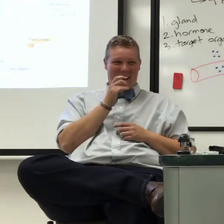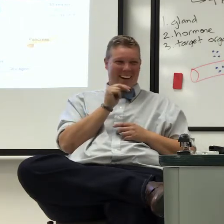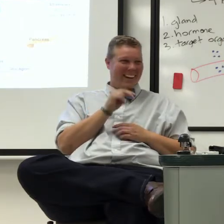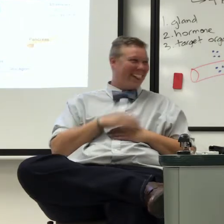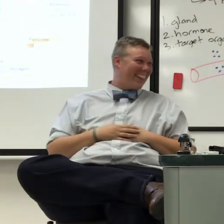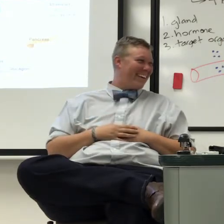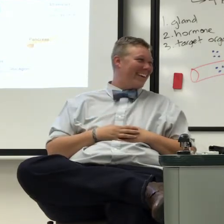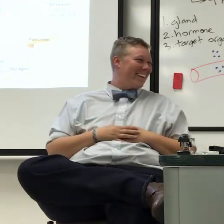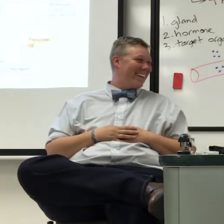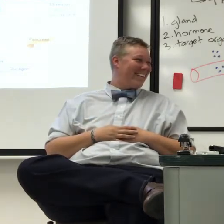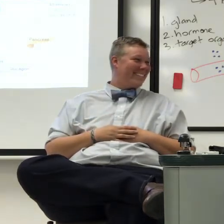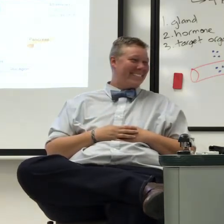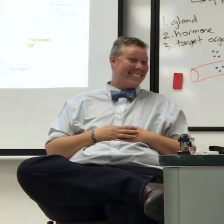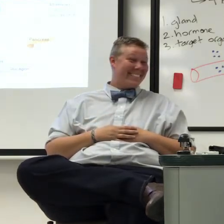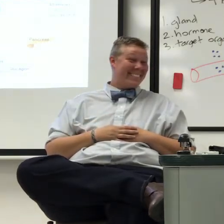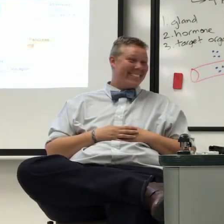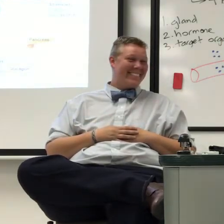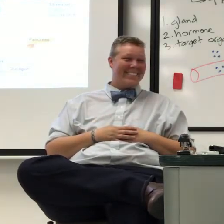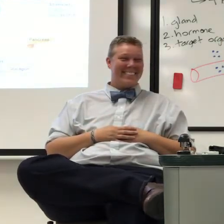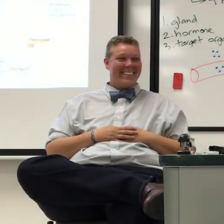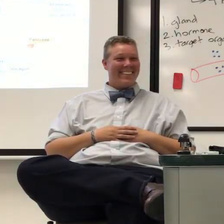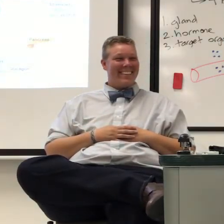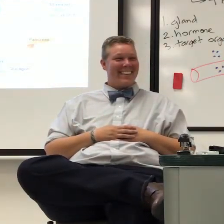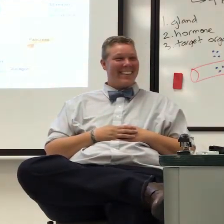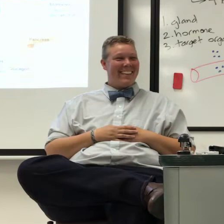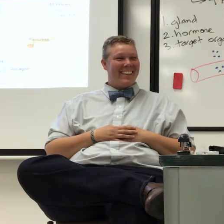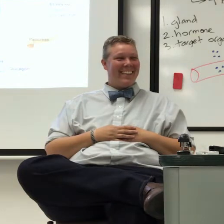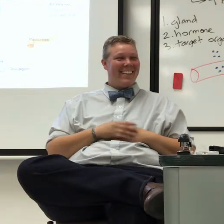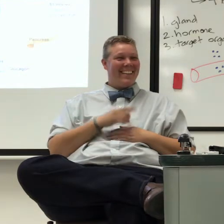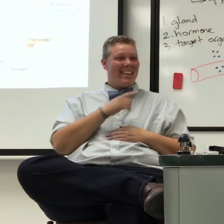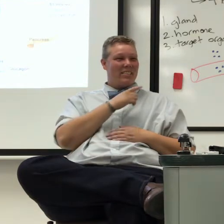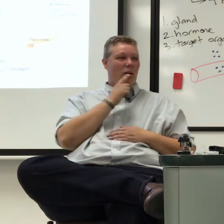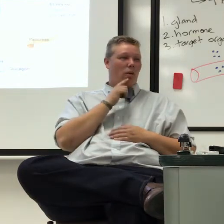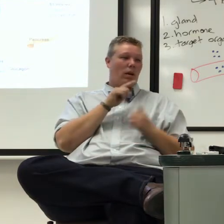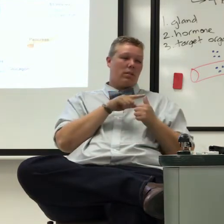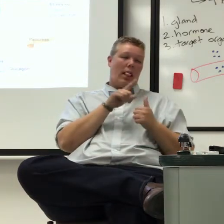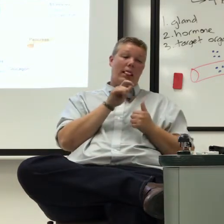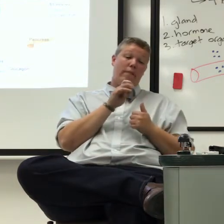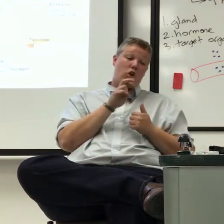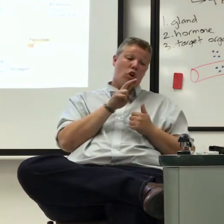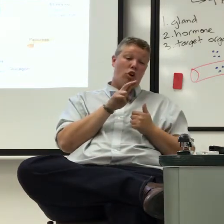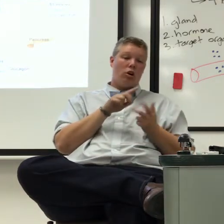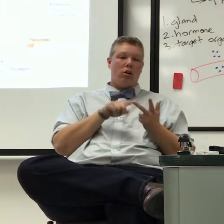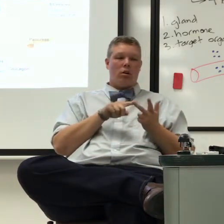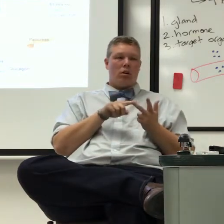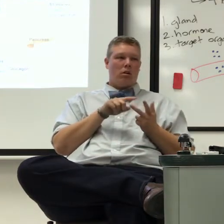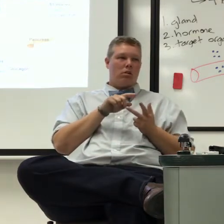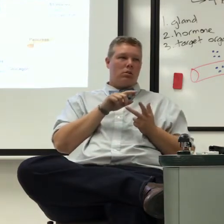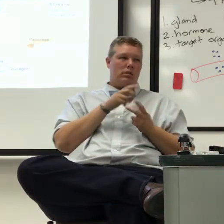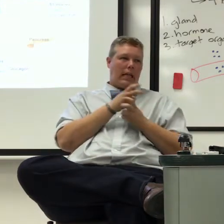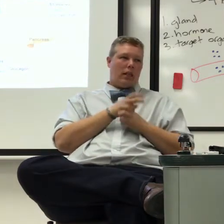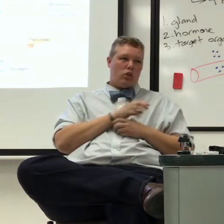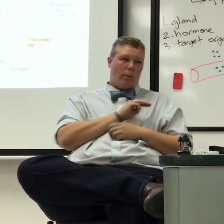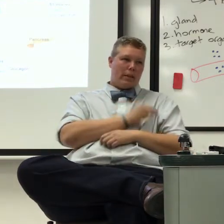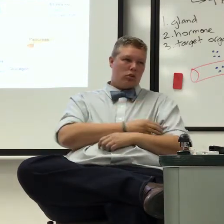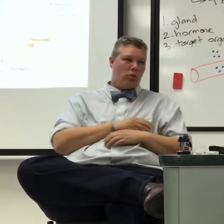Well, there's a couple. We listed skeletal muscle and liver. Okay, check that box. And I don't have it as a number 4, but